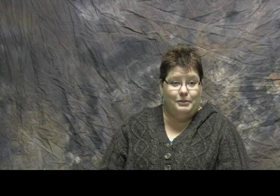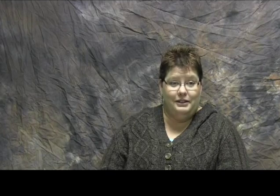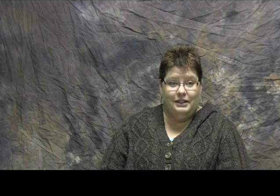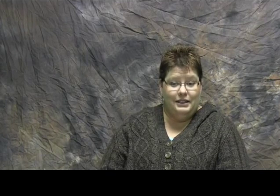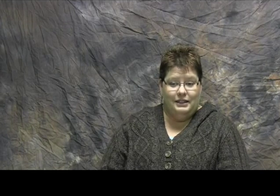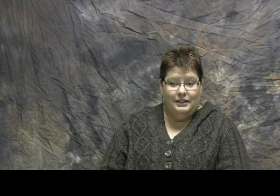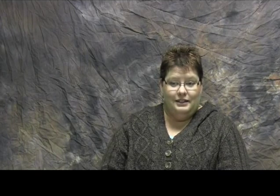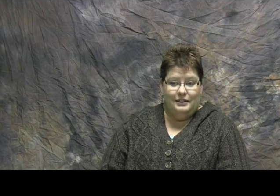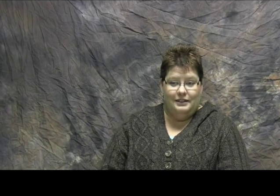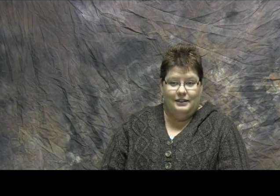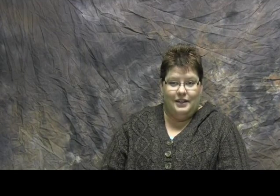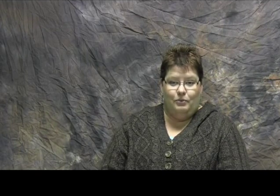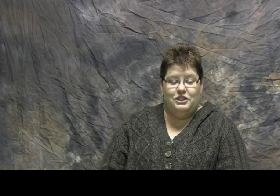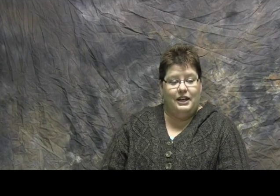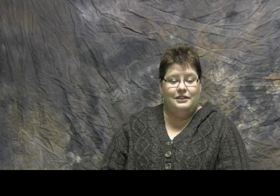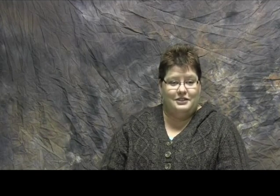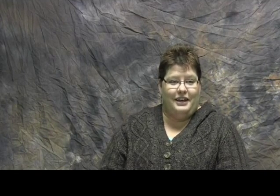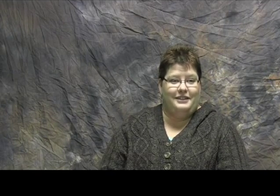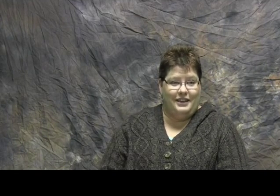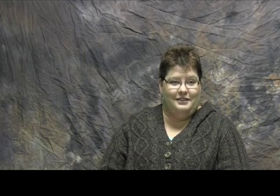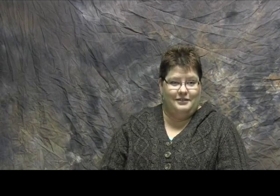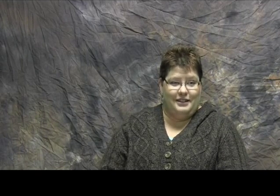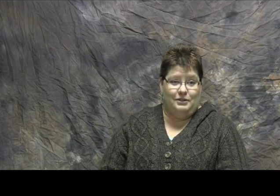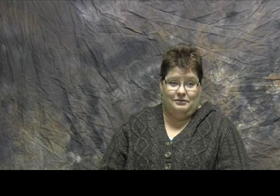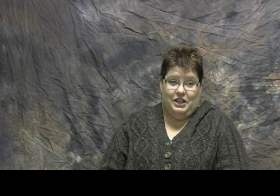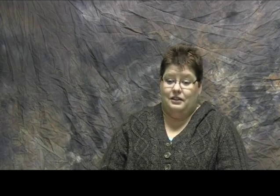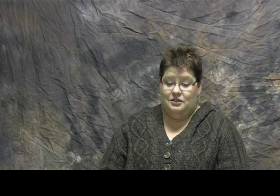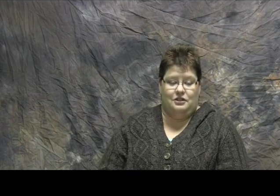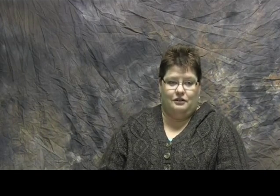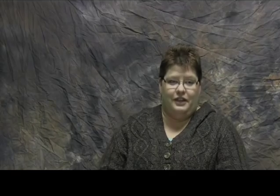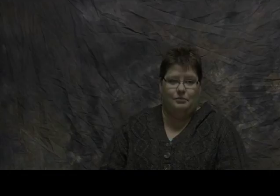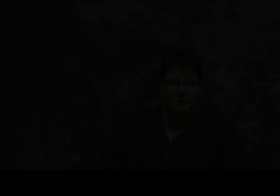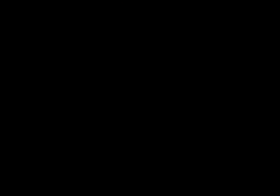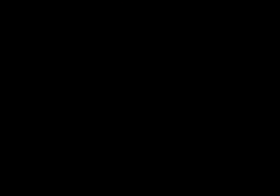it. And we challenged that. That was challenged in our family.